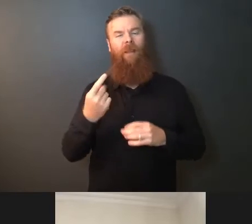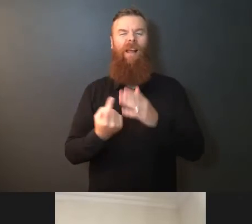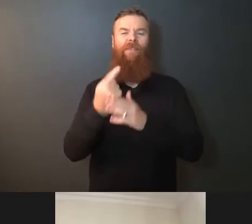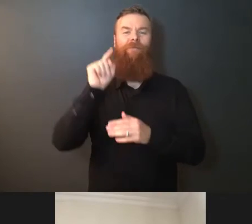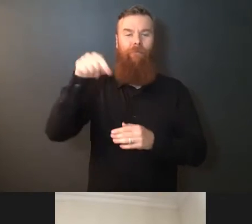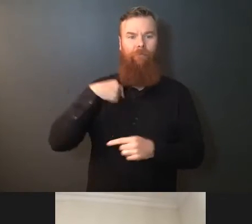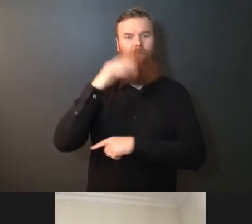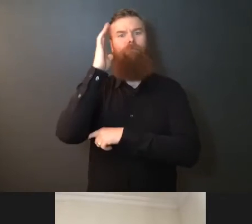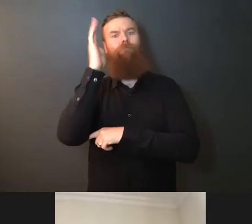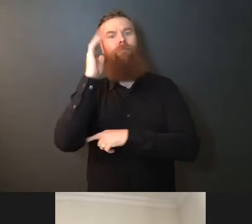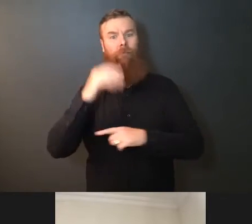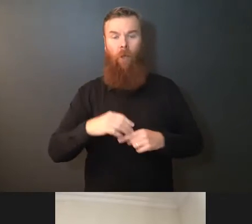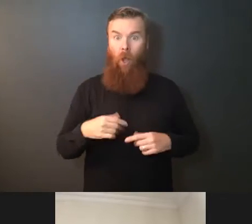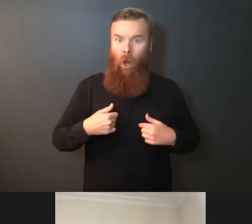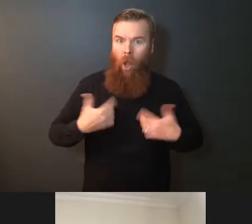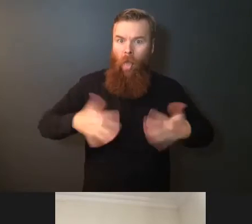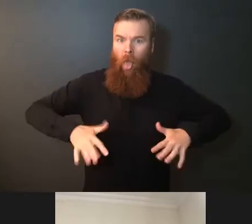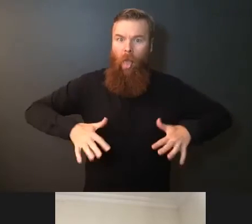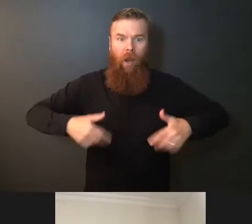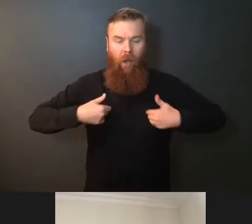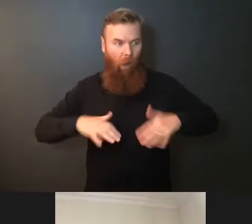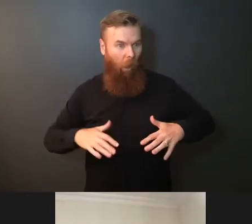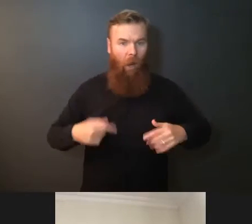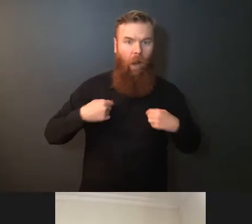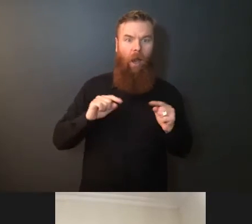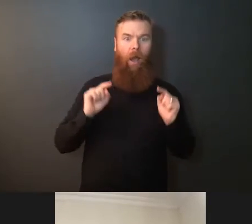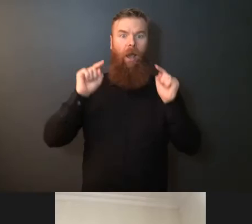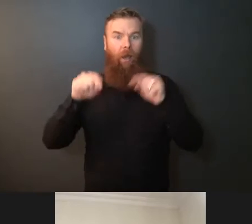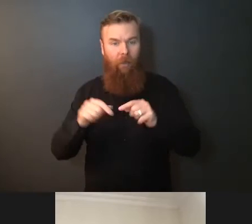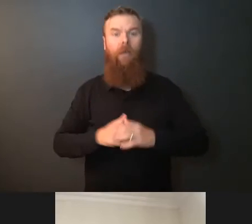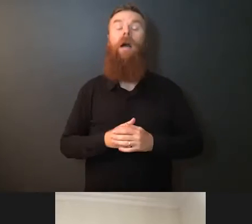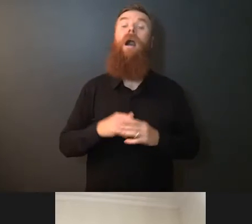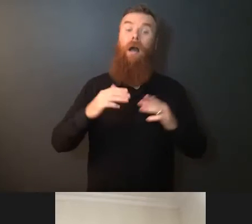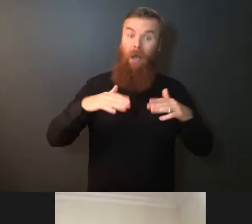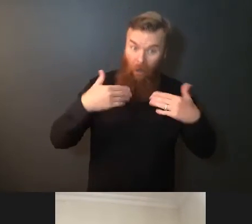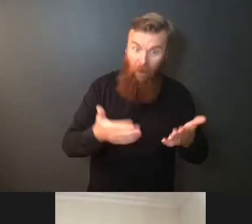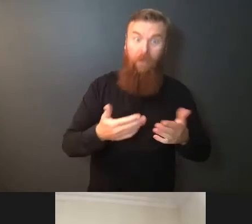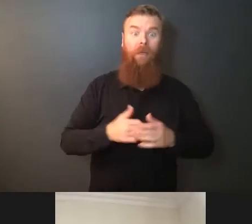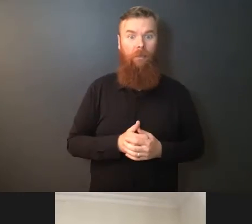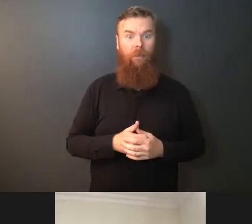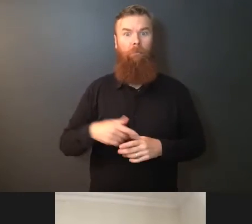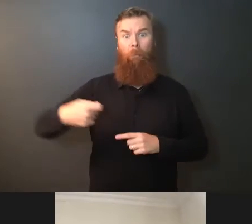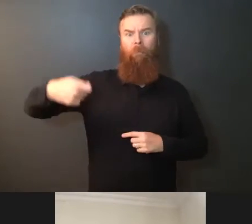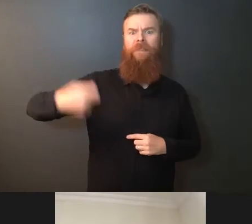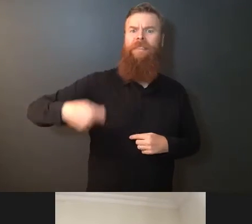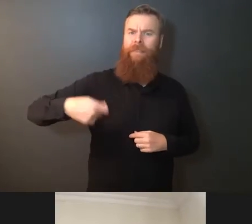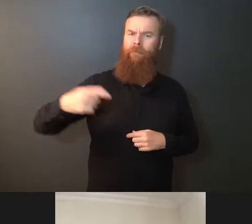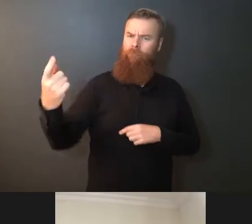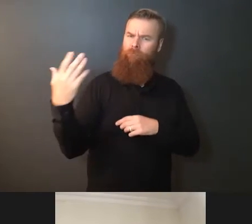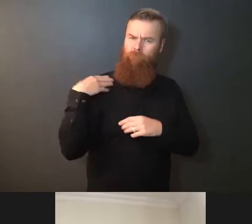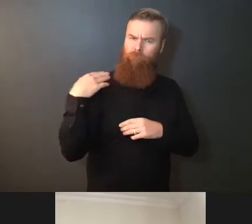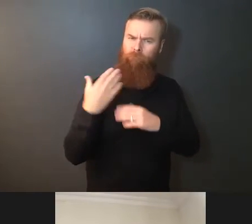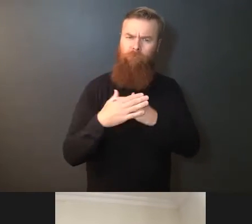Next year, the OPD's president said to me, Fernanda, you are doing so great. We will have